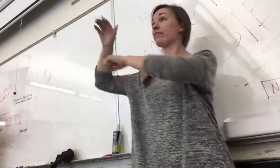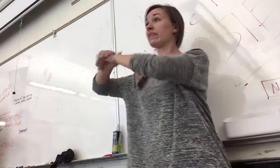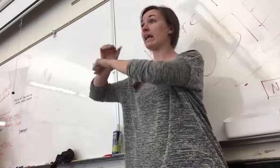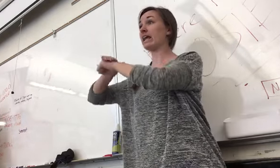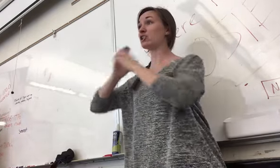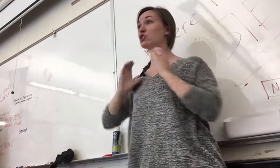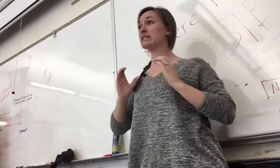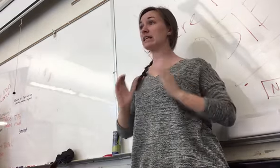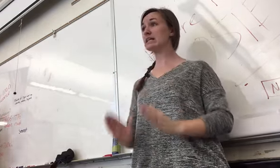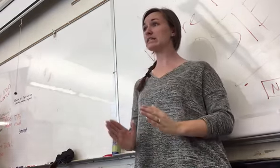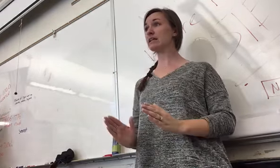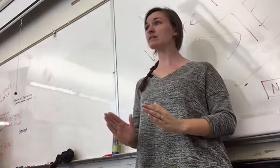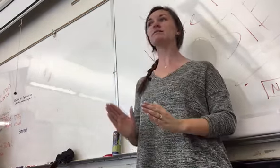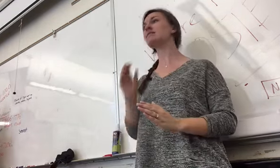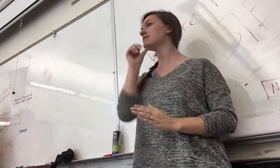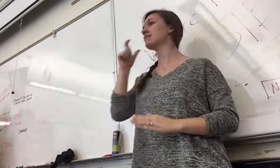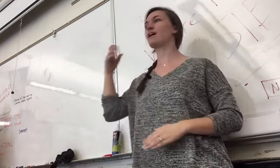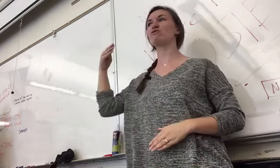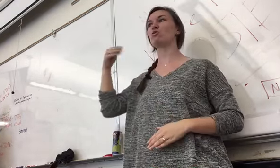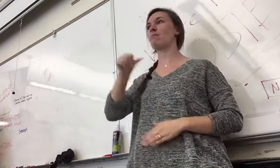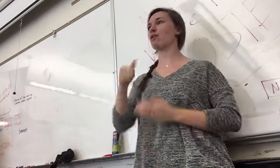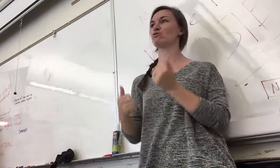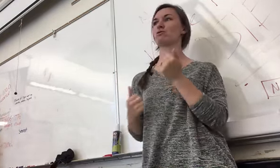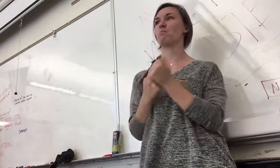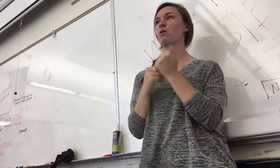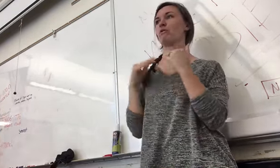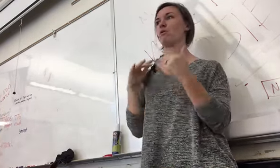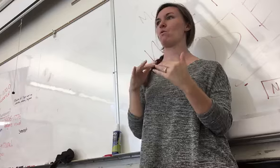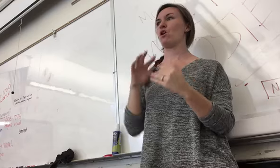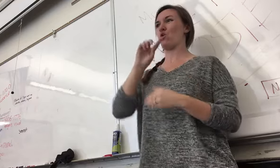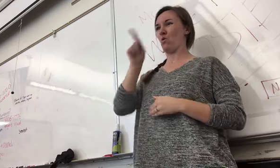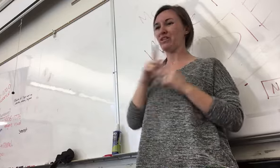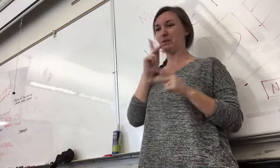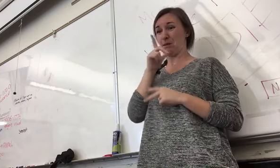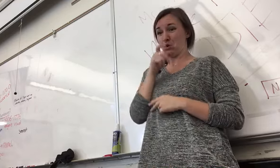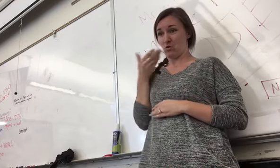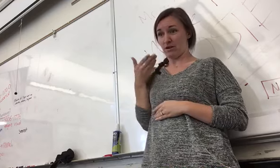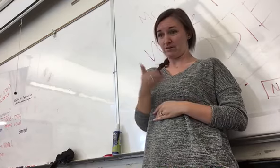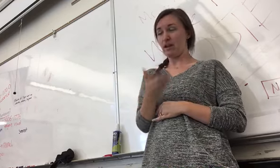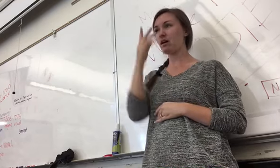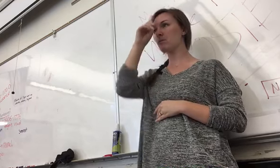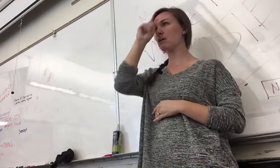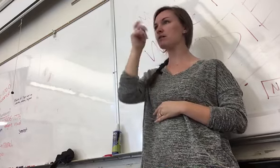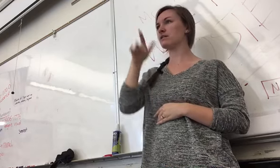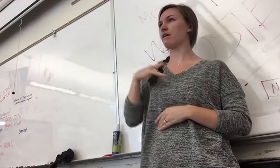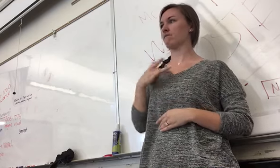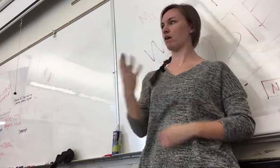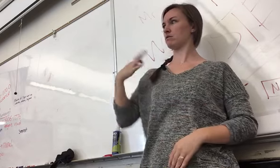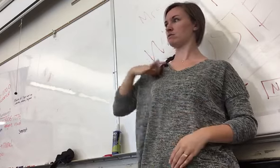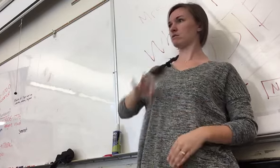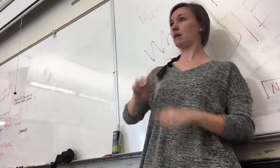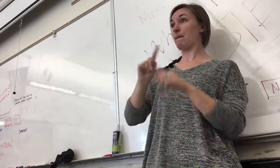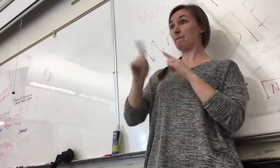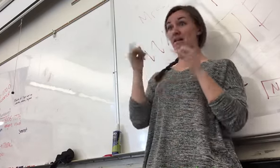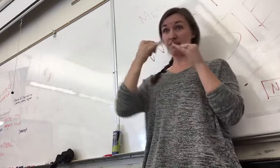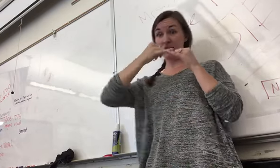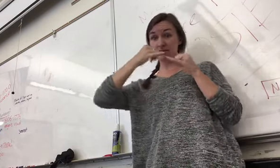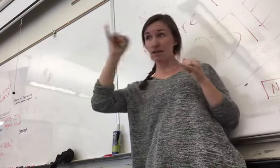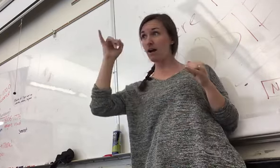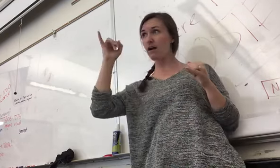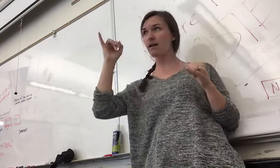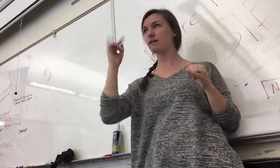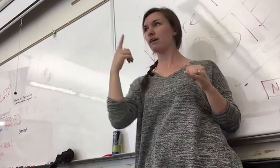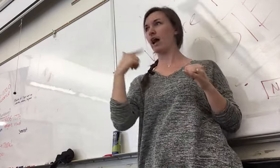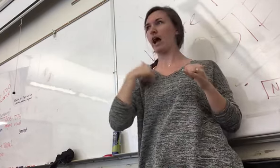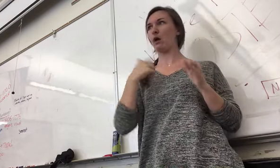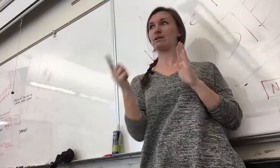colonies in the world, did not have to pay for this war. Only the colonists, because they felt like it helped them the most, even though, according to that line, they weren't allowed